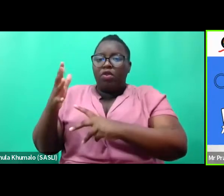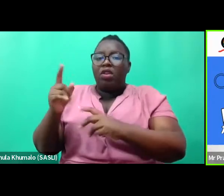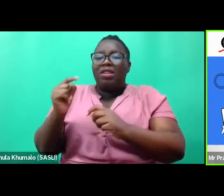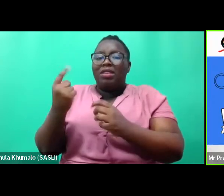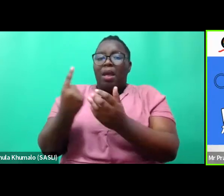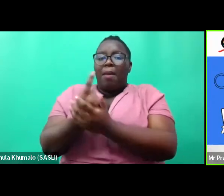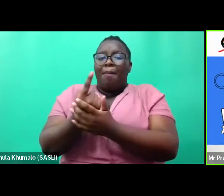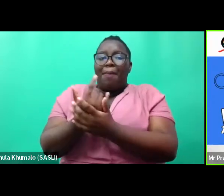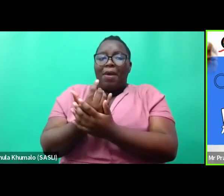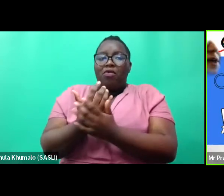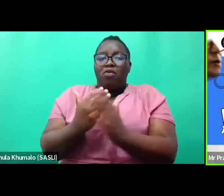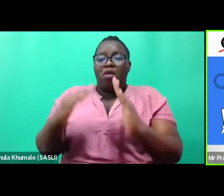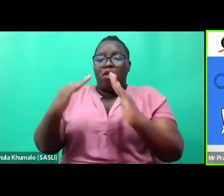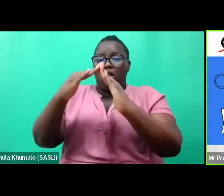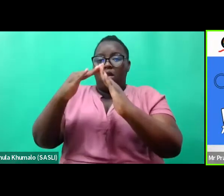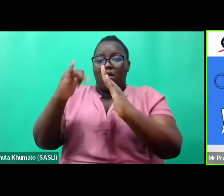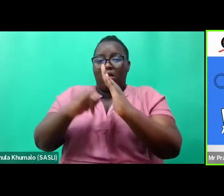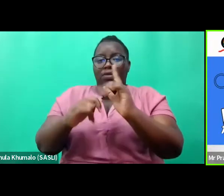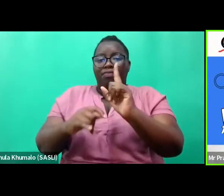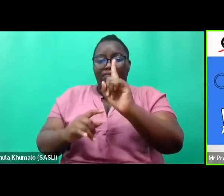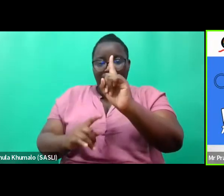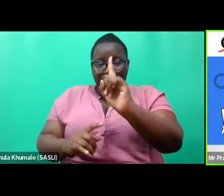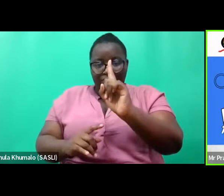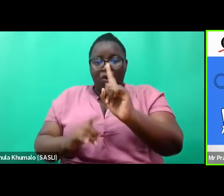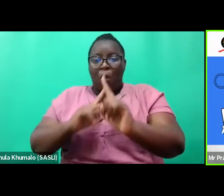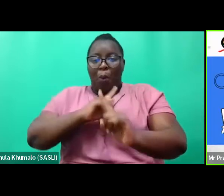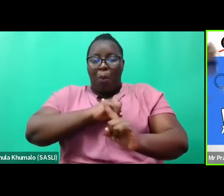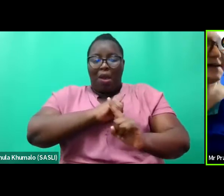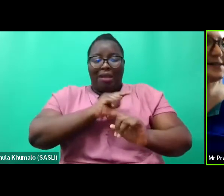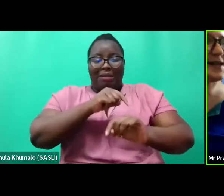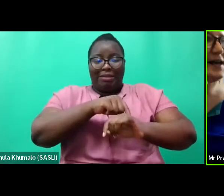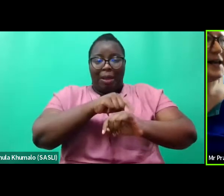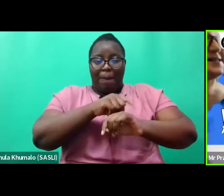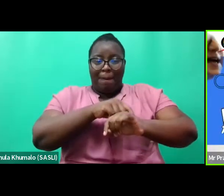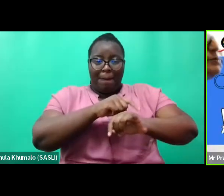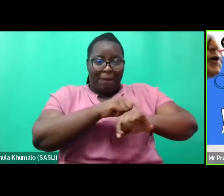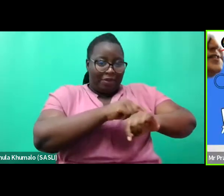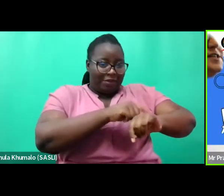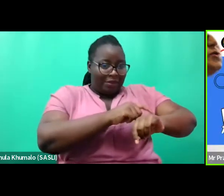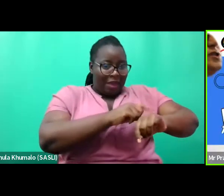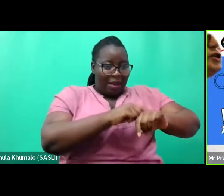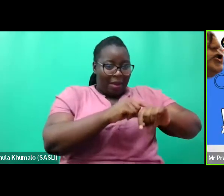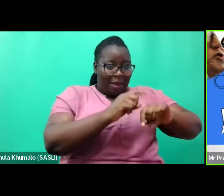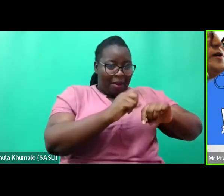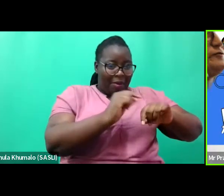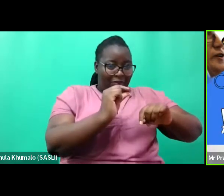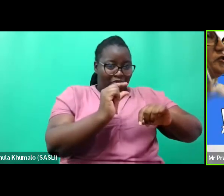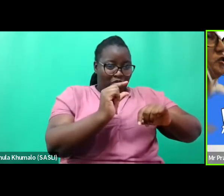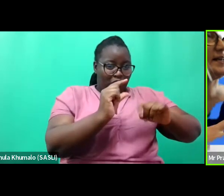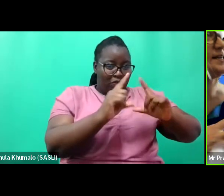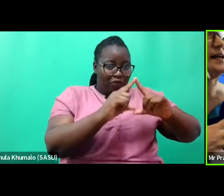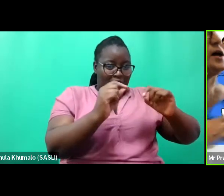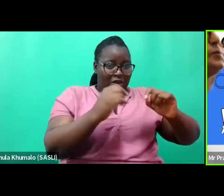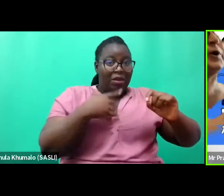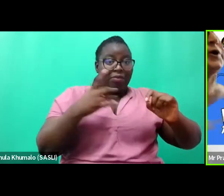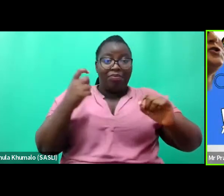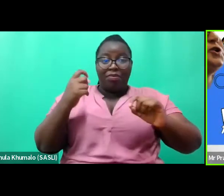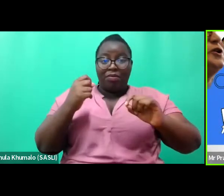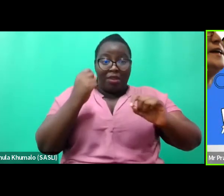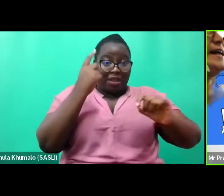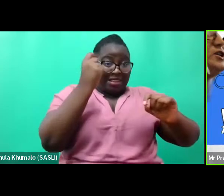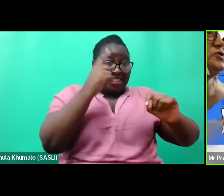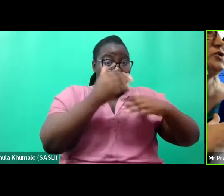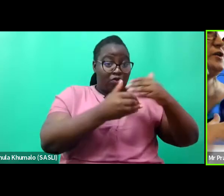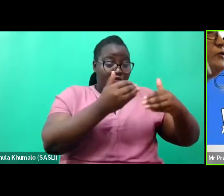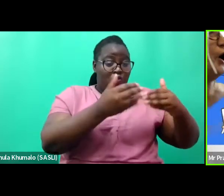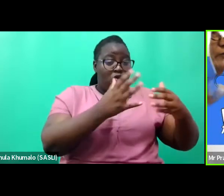Now, Prashant, I'm going to pause you there. We're running out of time. Yes. So my understanding is that process was extremely frustrating because you